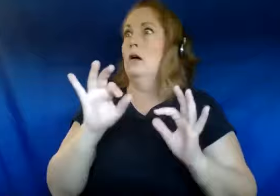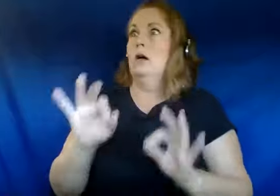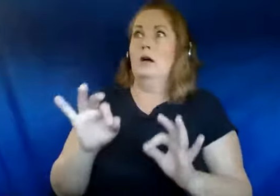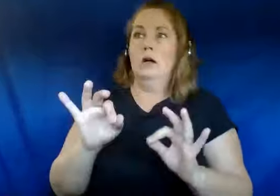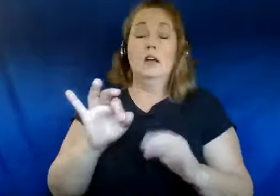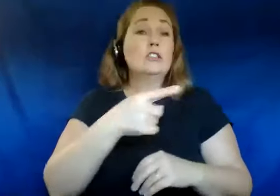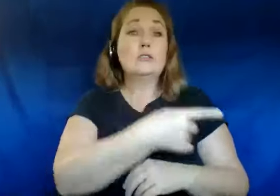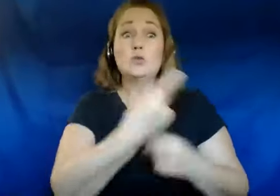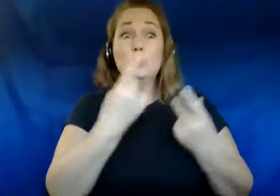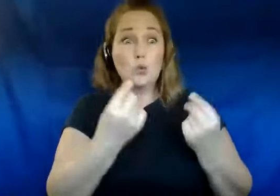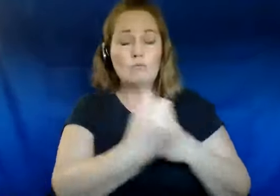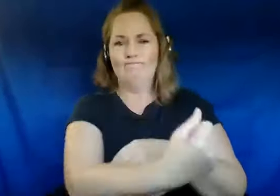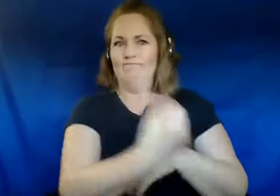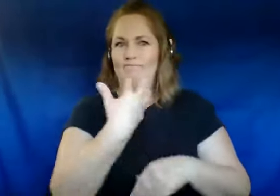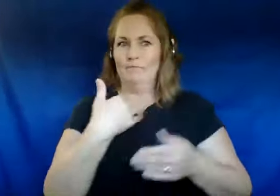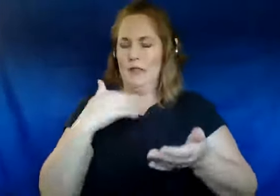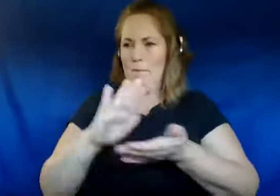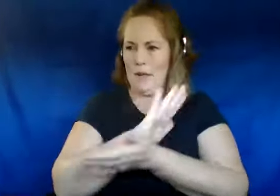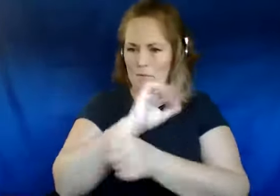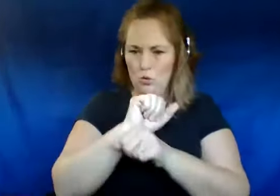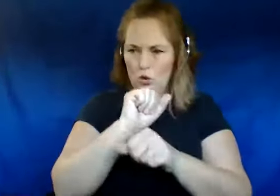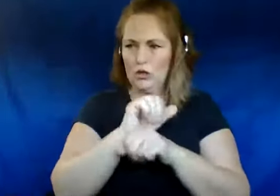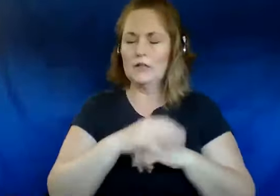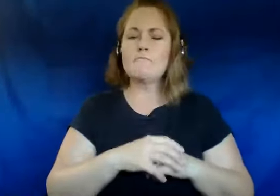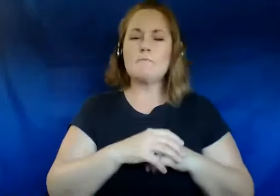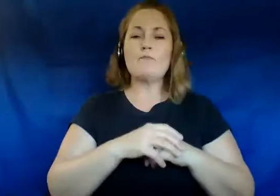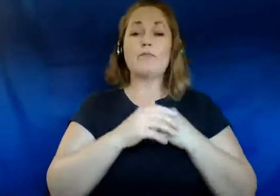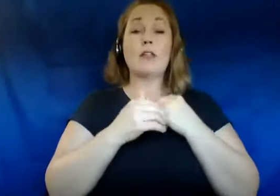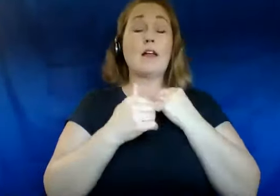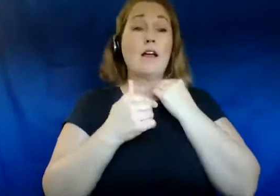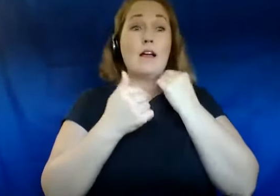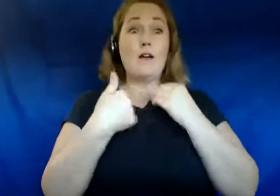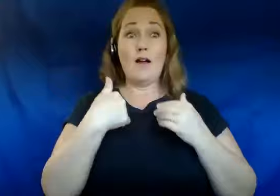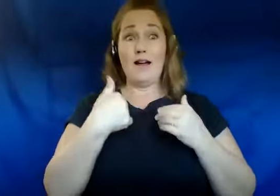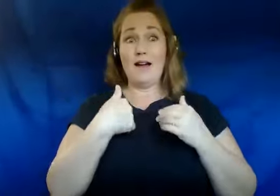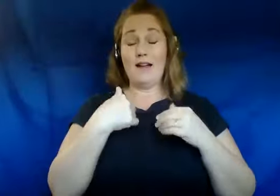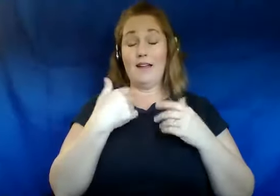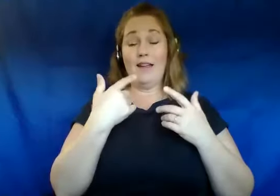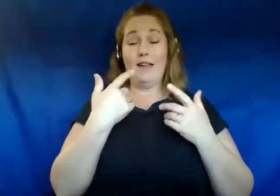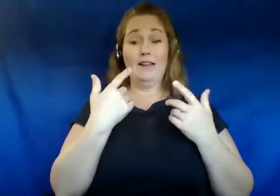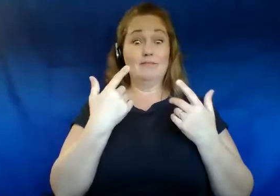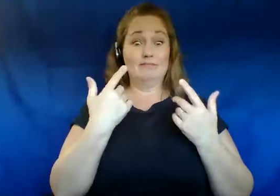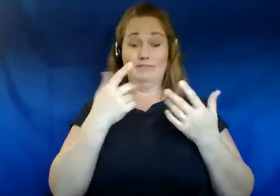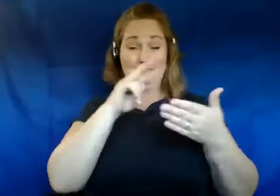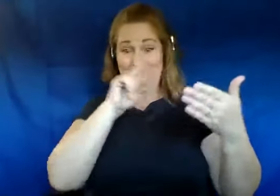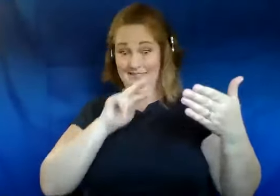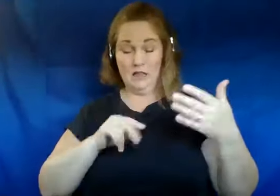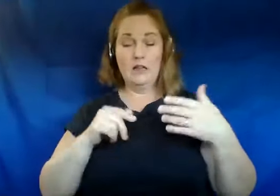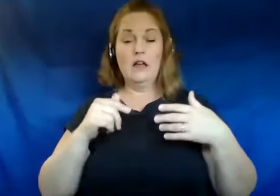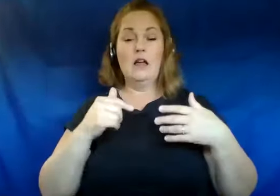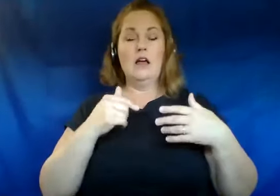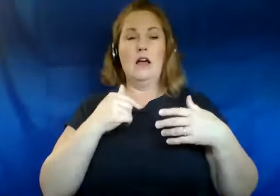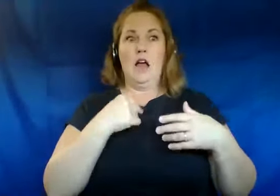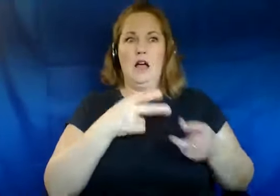did is she sent that paperwork to me. And what I did as a result is I was able to